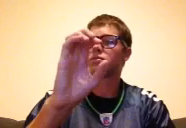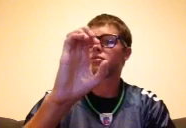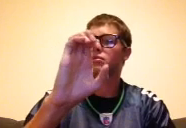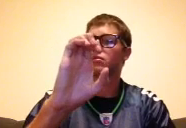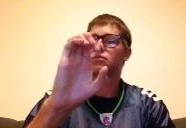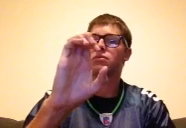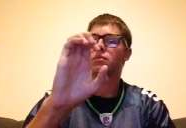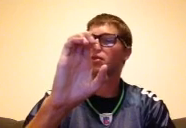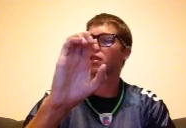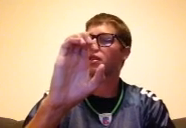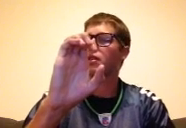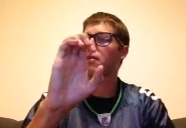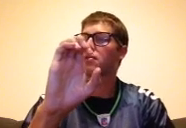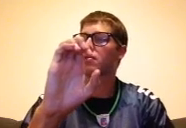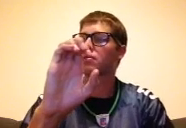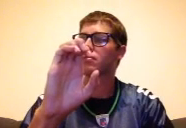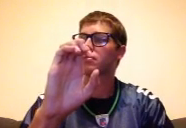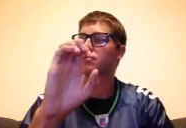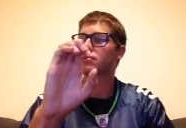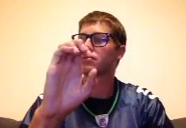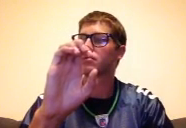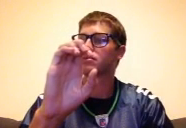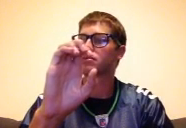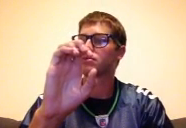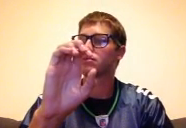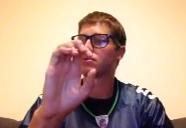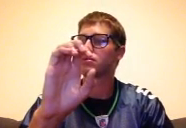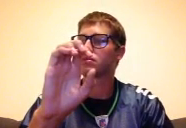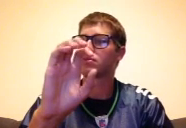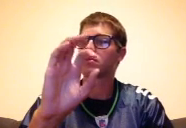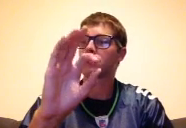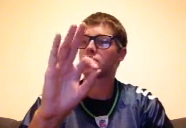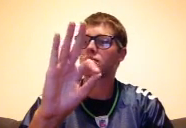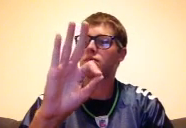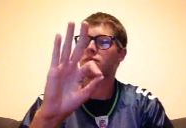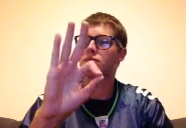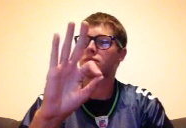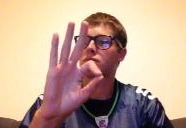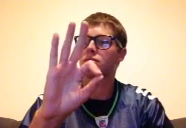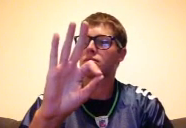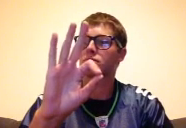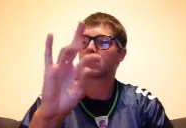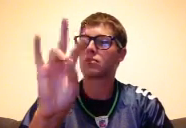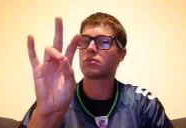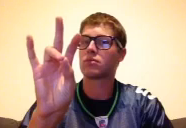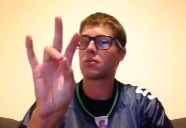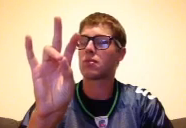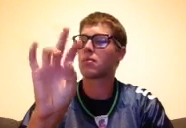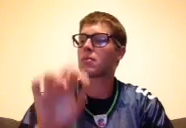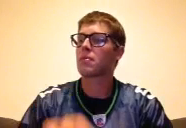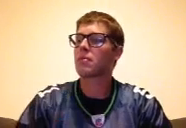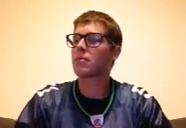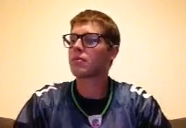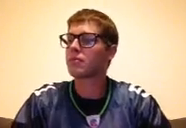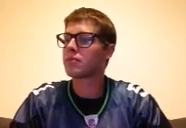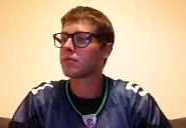I'll probably be fine by the time tomorrow hits. Have you ever seen such mass chaos in the NFL before? I mean, everybody's looking around like, no idea what's going